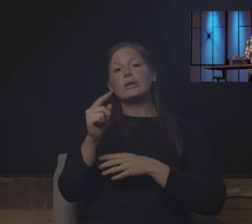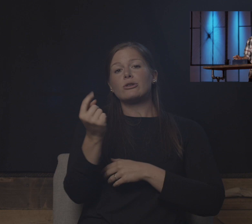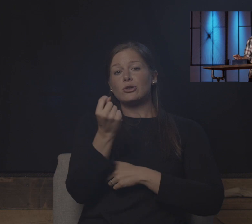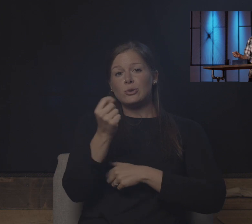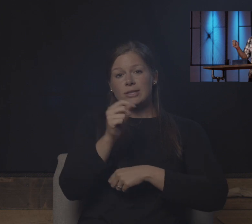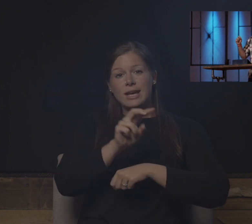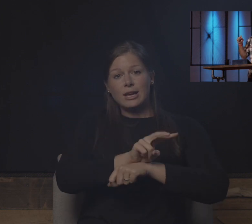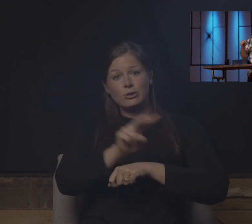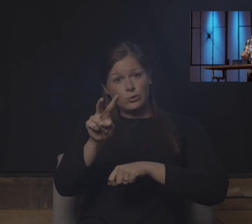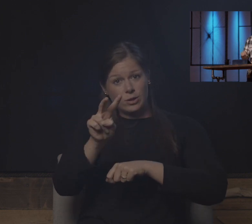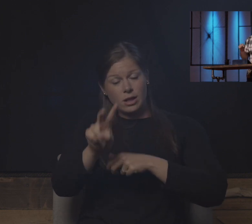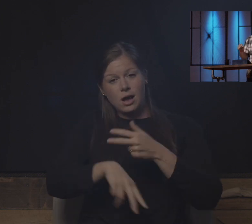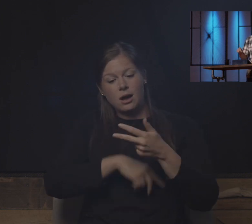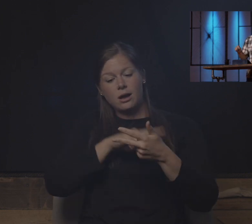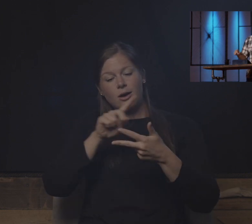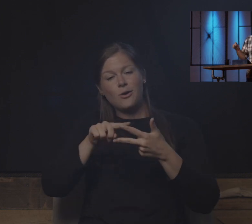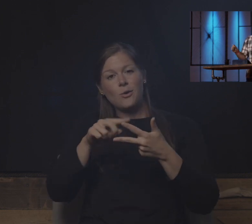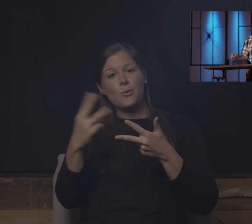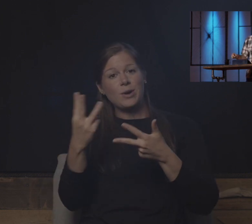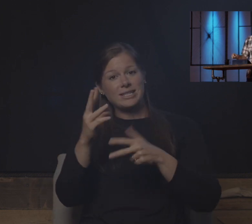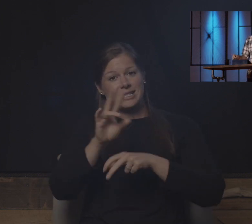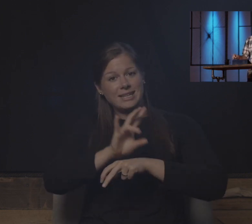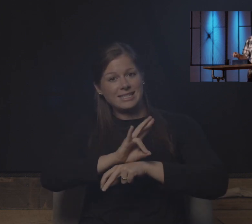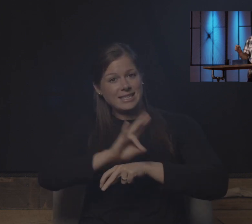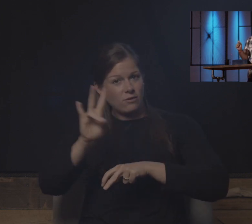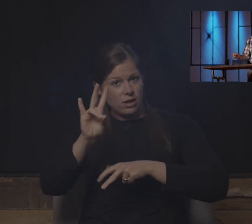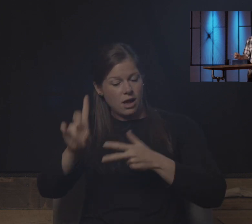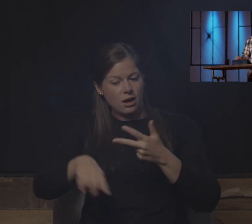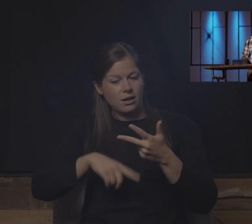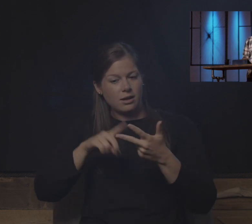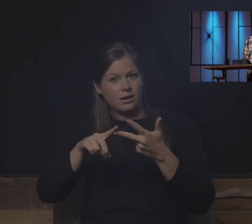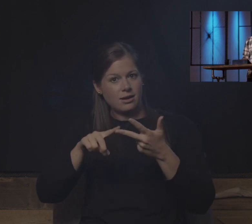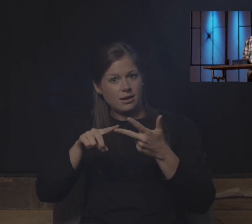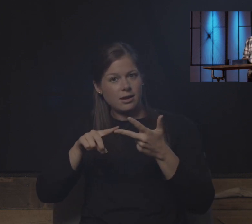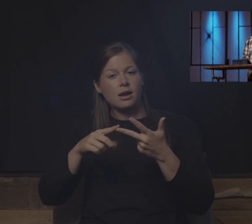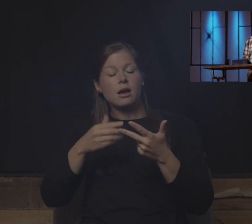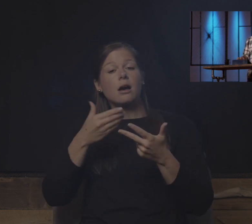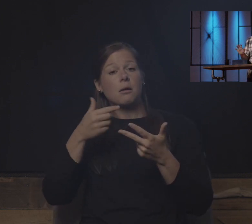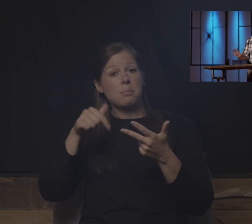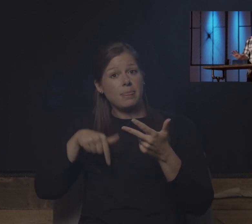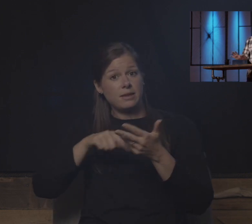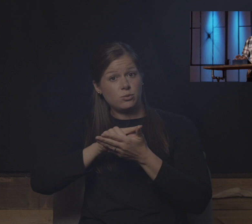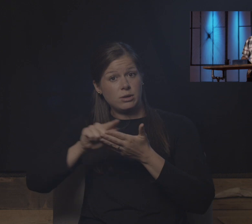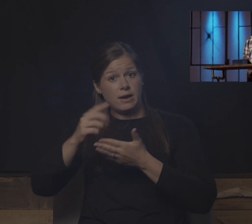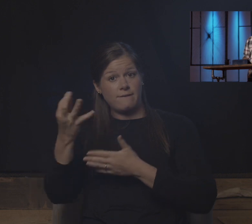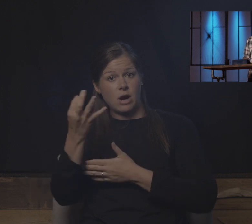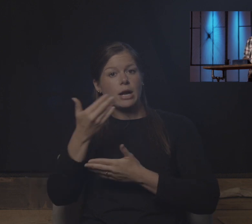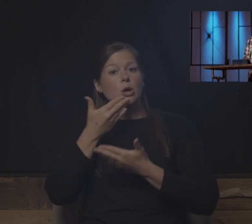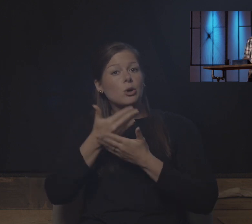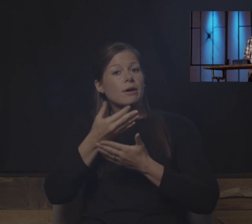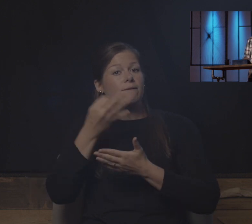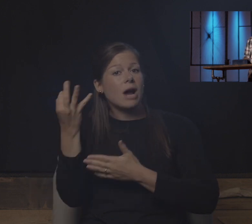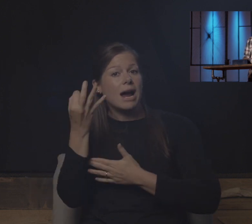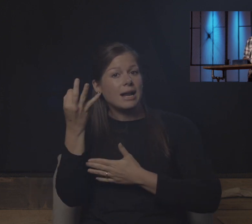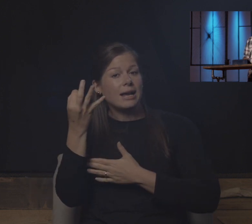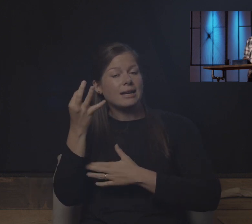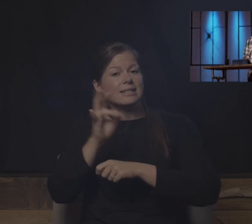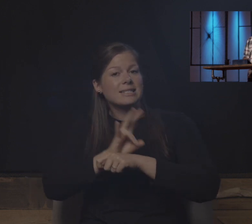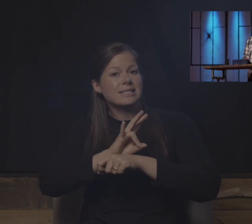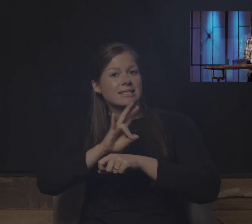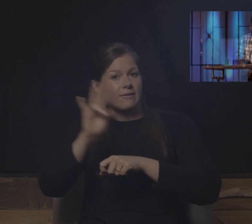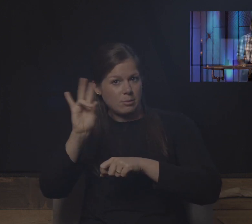7. And please join us this Good Friday at 6 p.m. for another broadcast of Redeemer